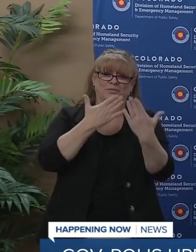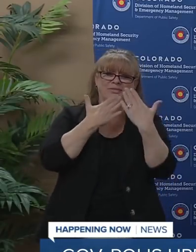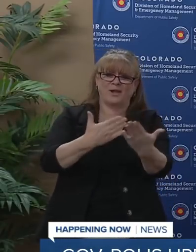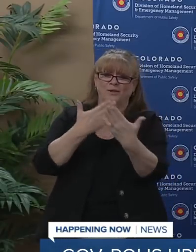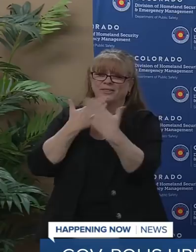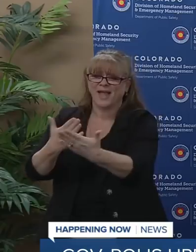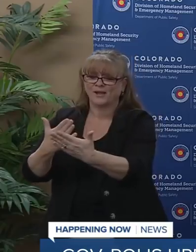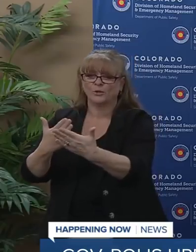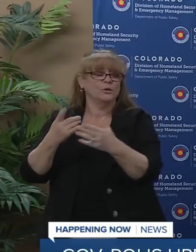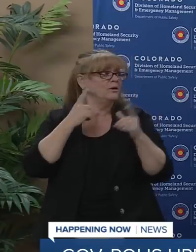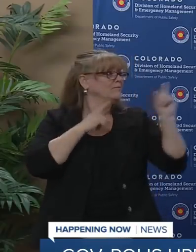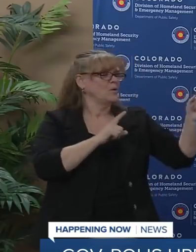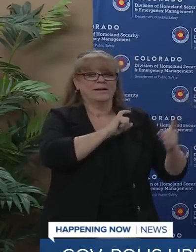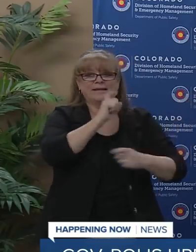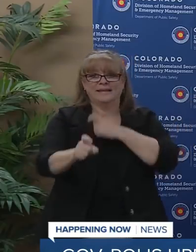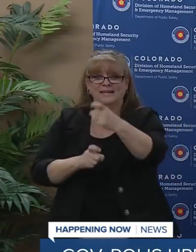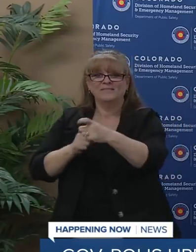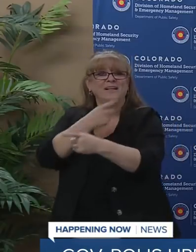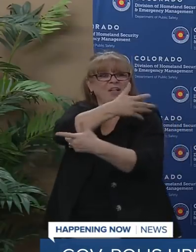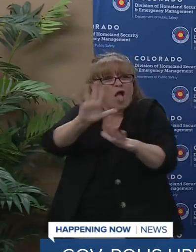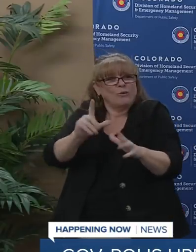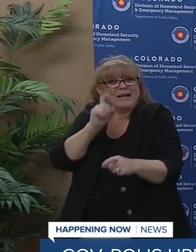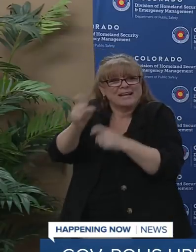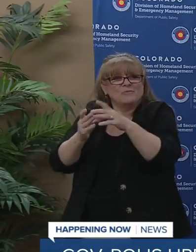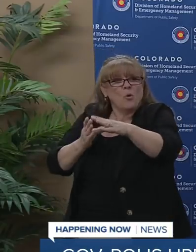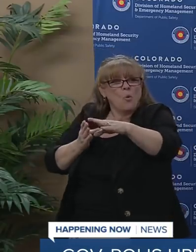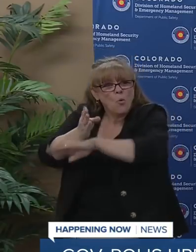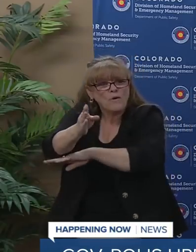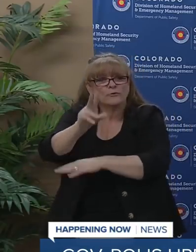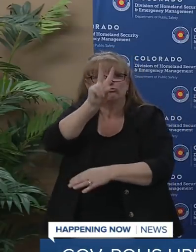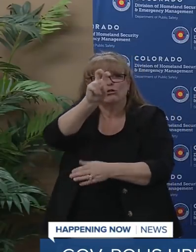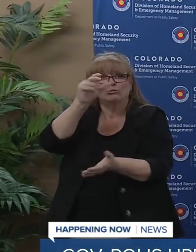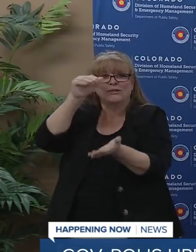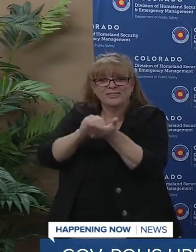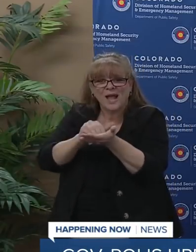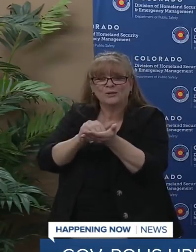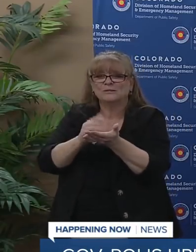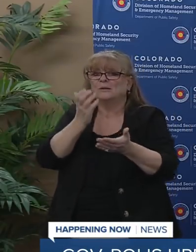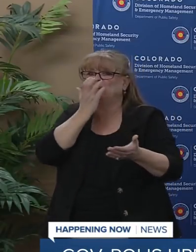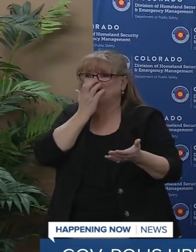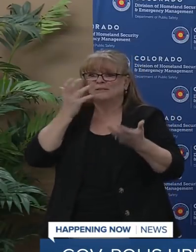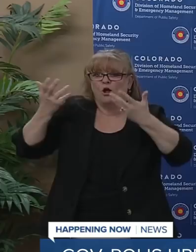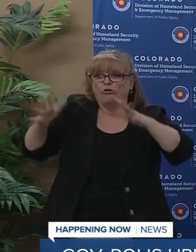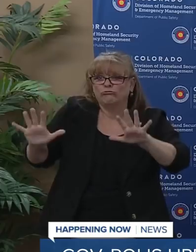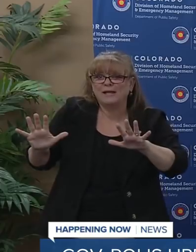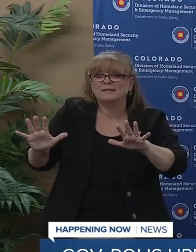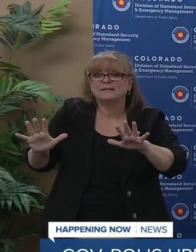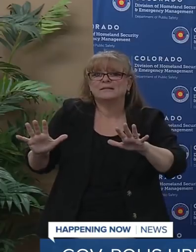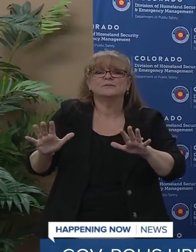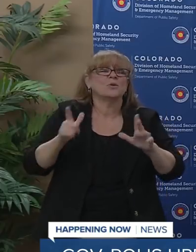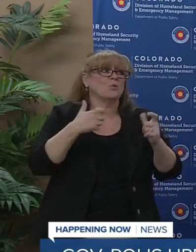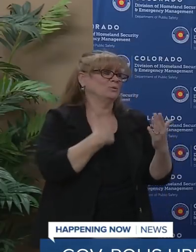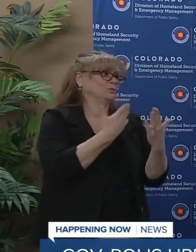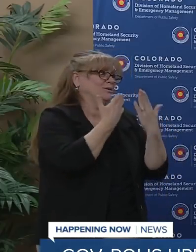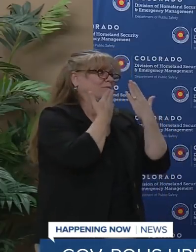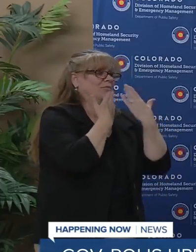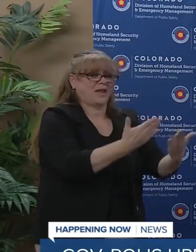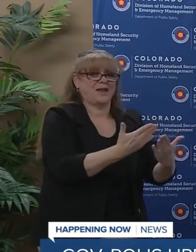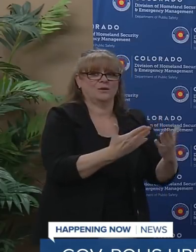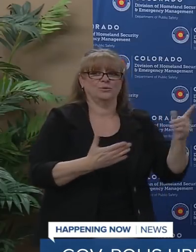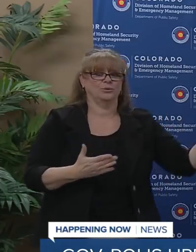over 200,000 masks by April. Thank you, Sarah, for help to coordinate them. There's a lot of other things that are really important here